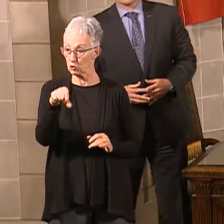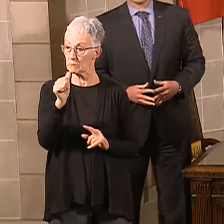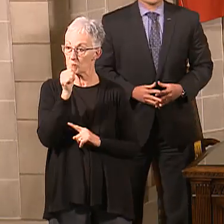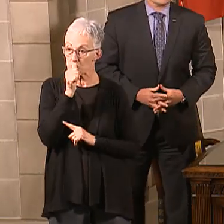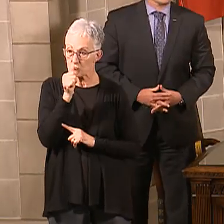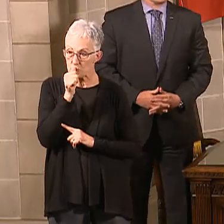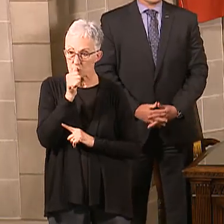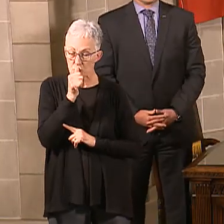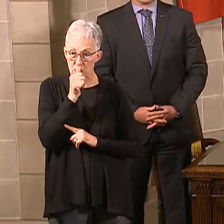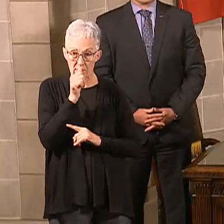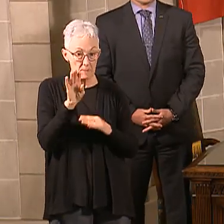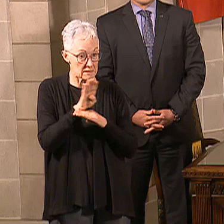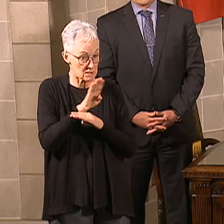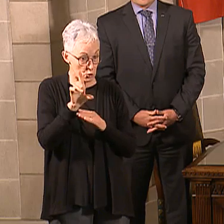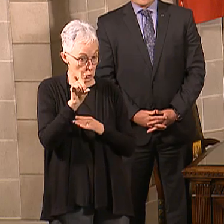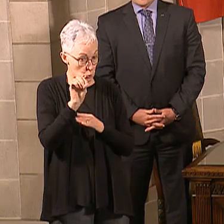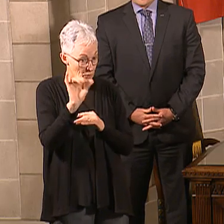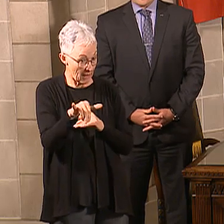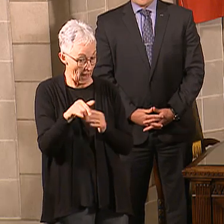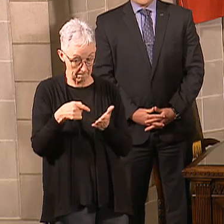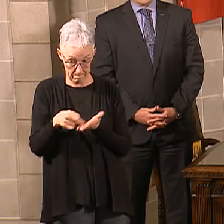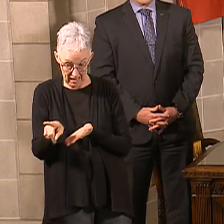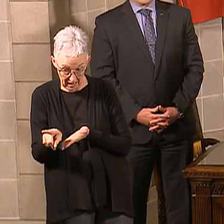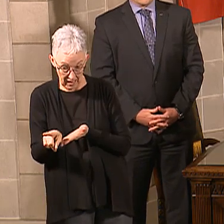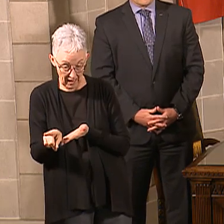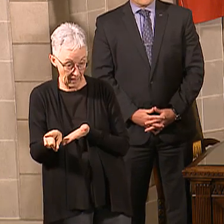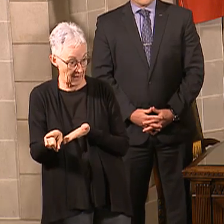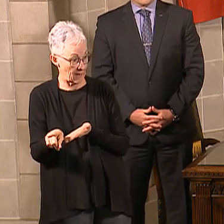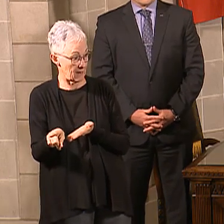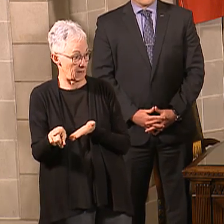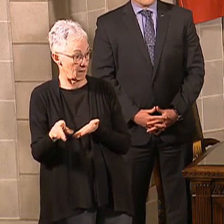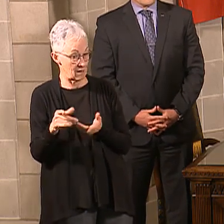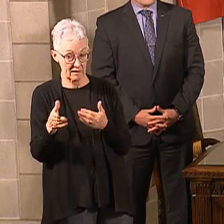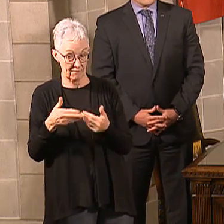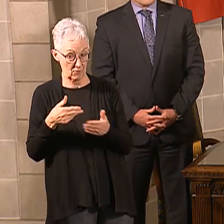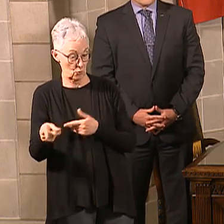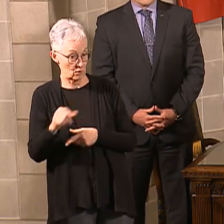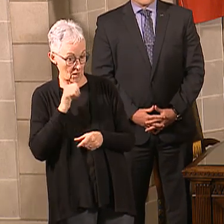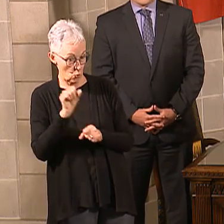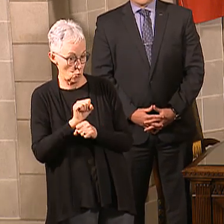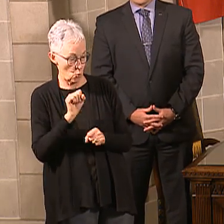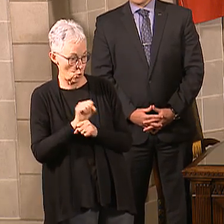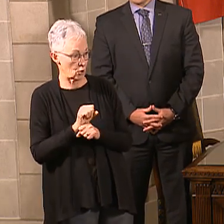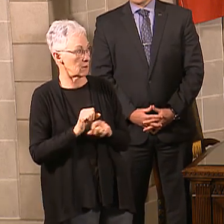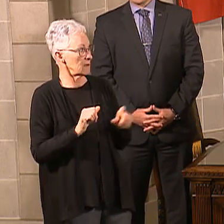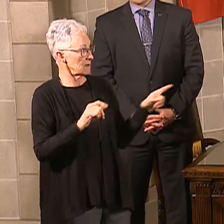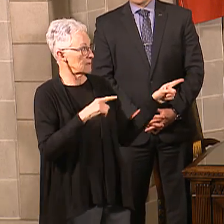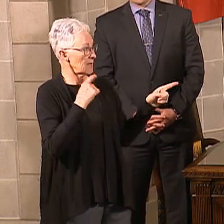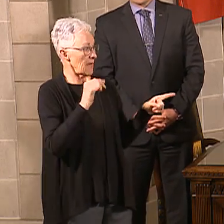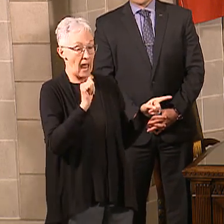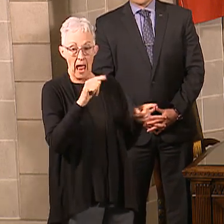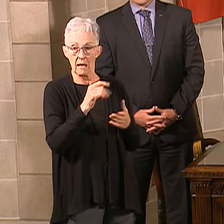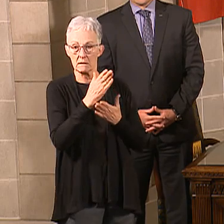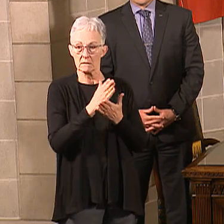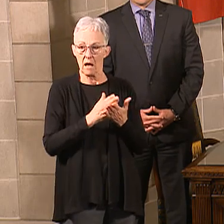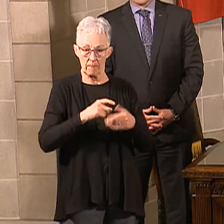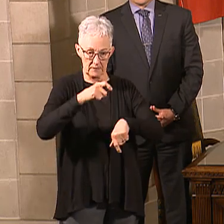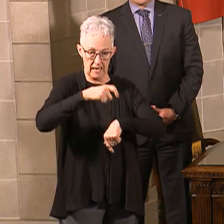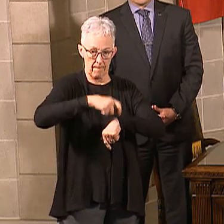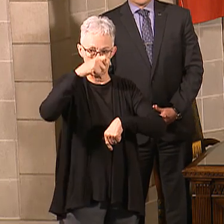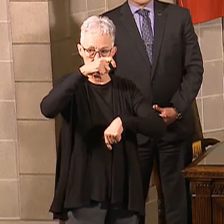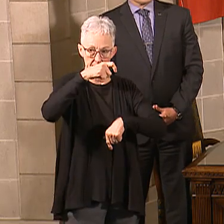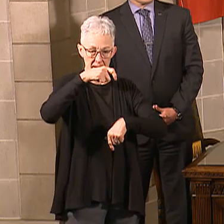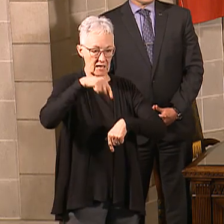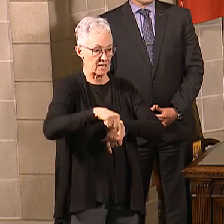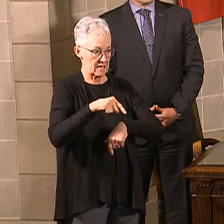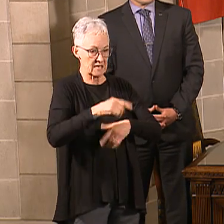I'd certainly encourage them to take a look at it. I mean, here's the deal, right? At some point, this is going to be over, and business is going to come back to normal. There's going to be a lot